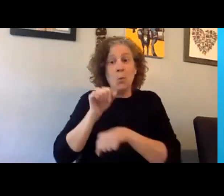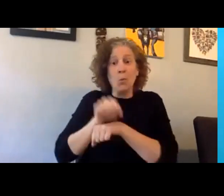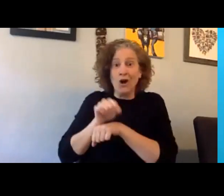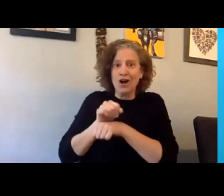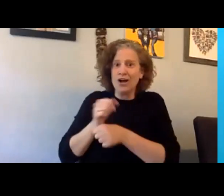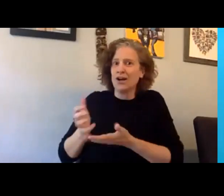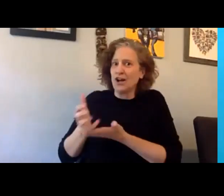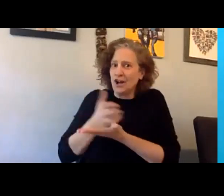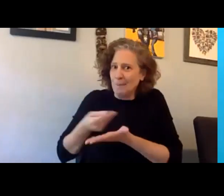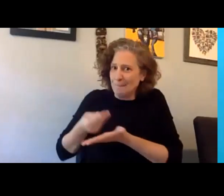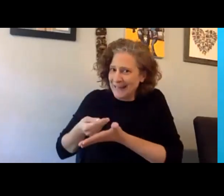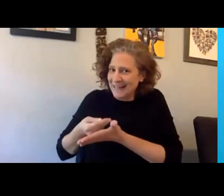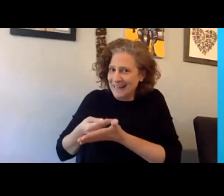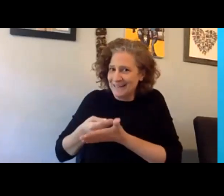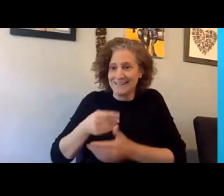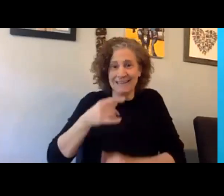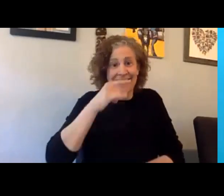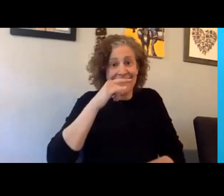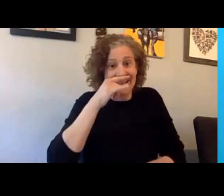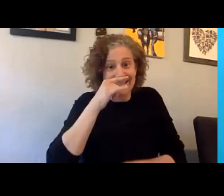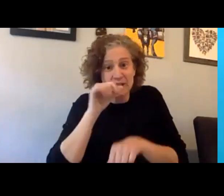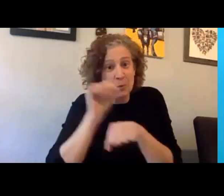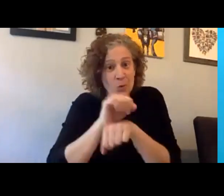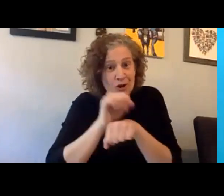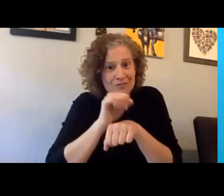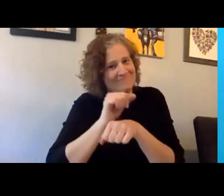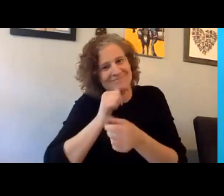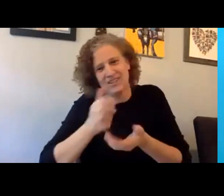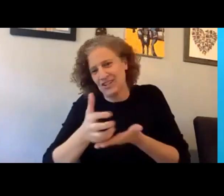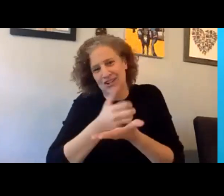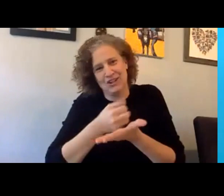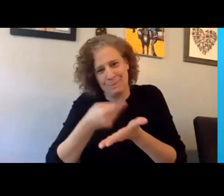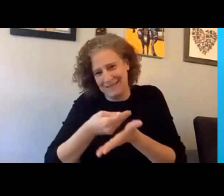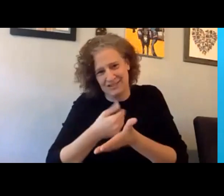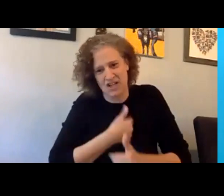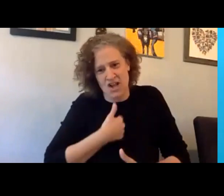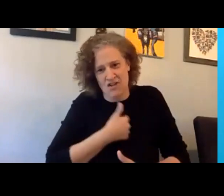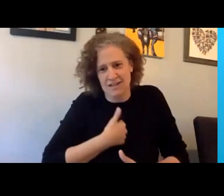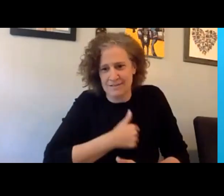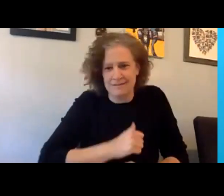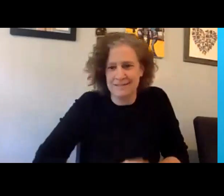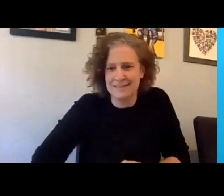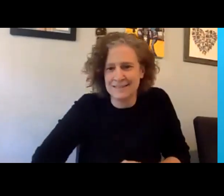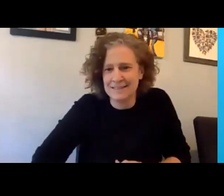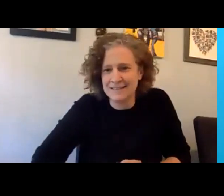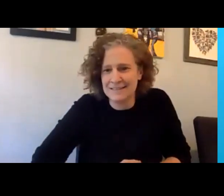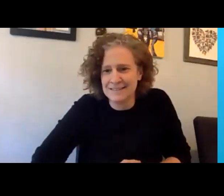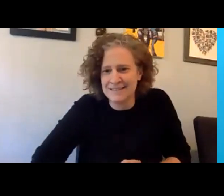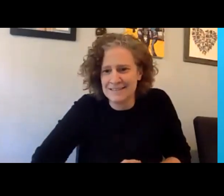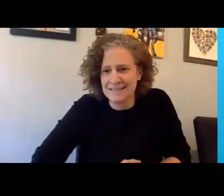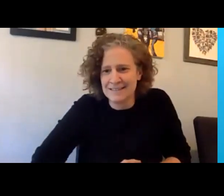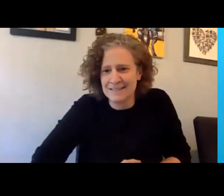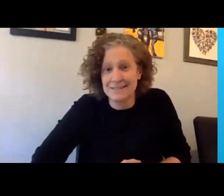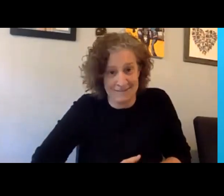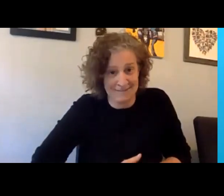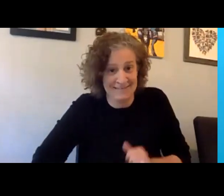myself. Yeah, good, but it is the same sign. I work to earn money, kids work not to earn money,